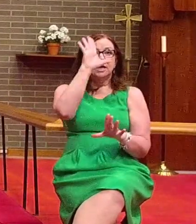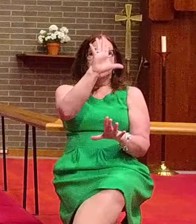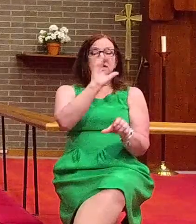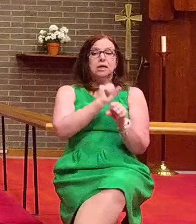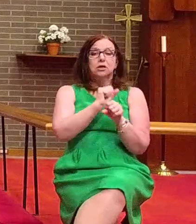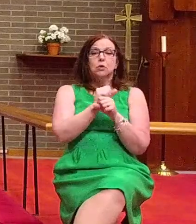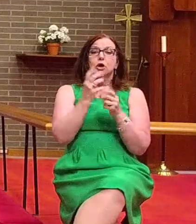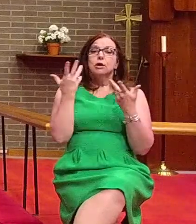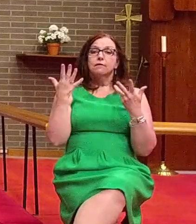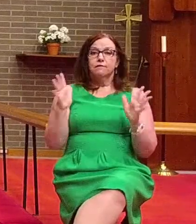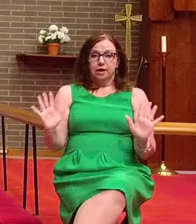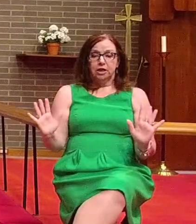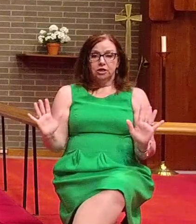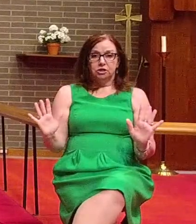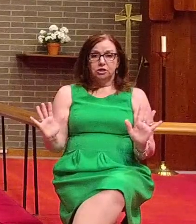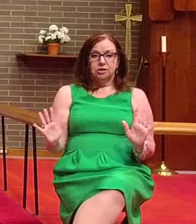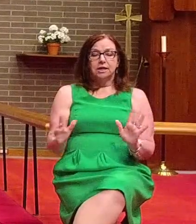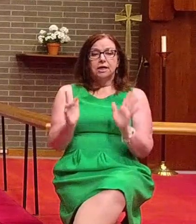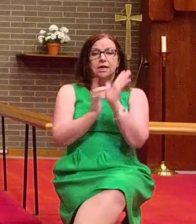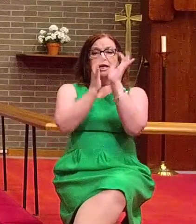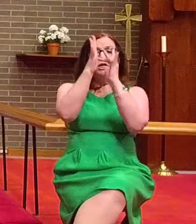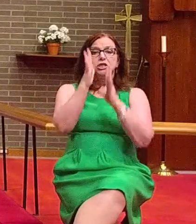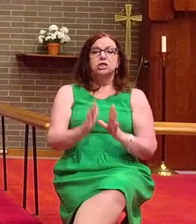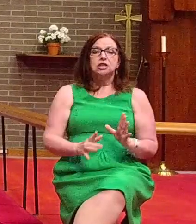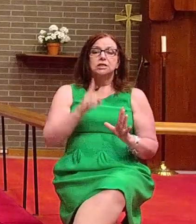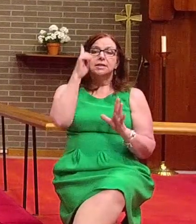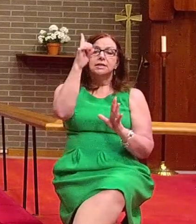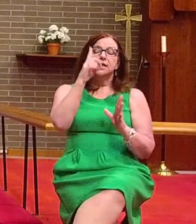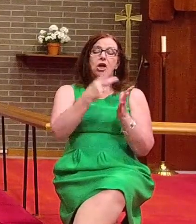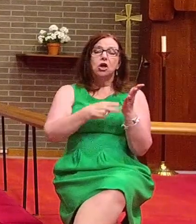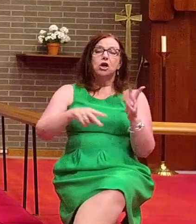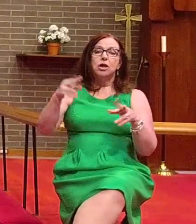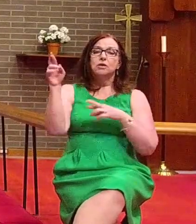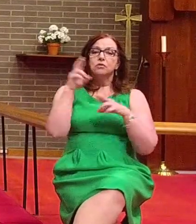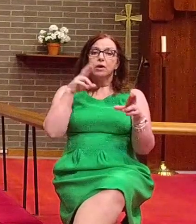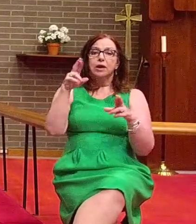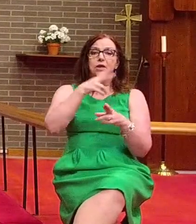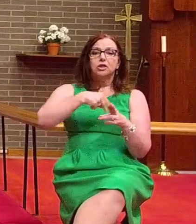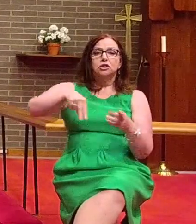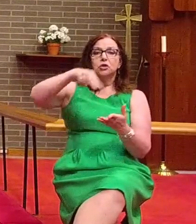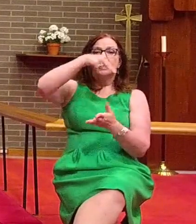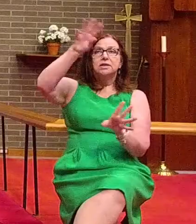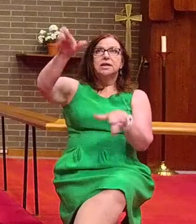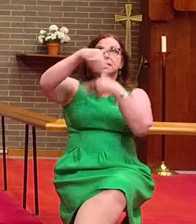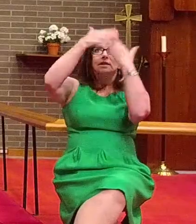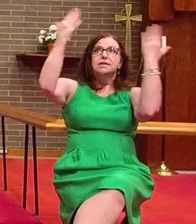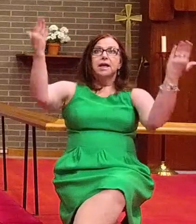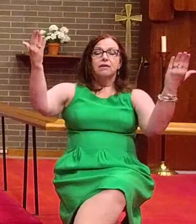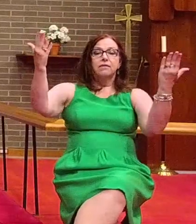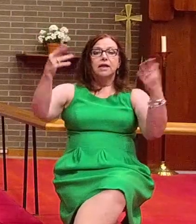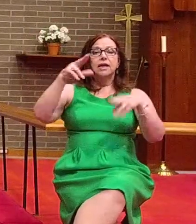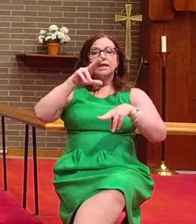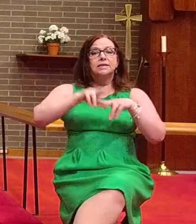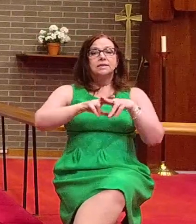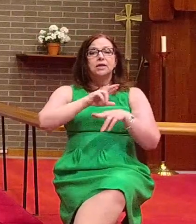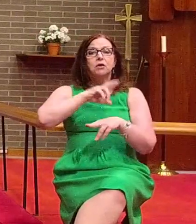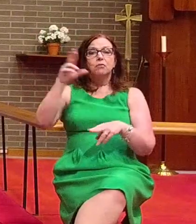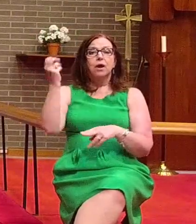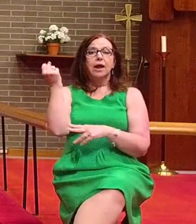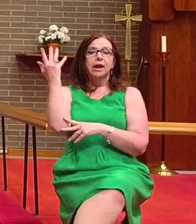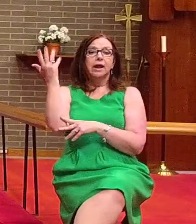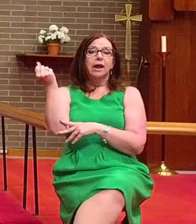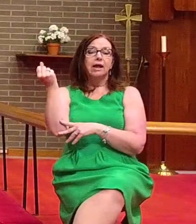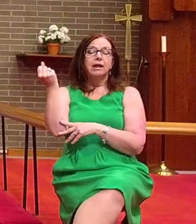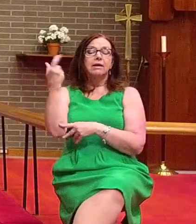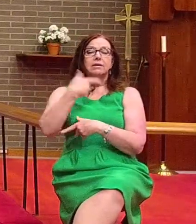complete, he was ready to ascend back into heaven, to sit at the right hand of